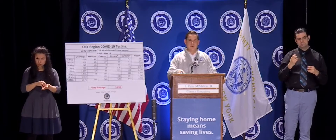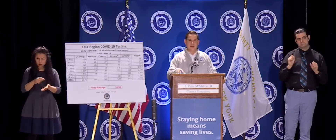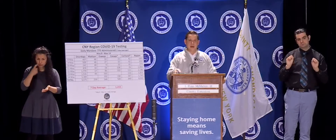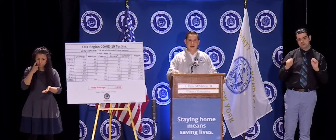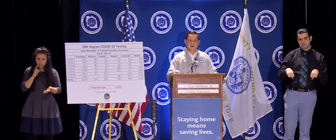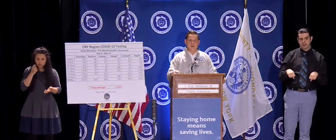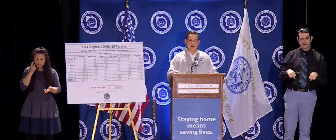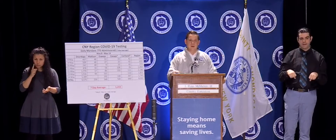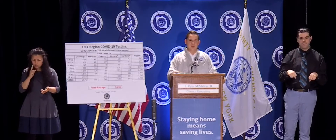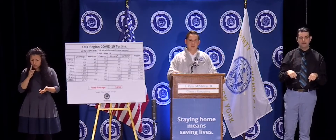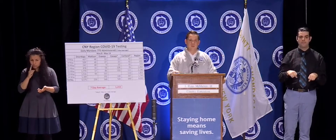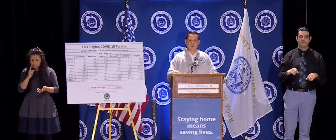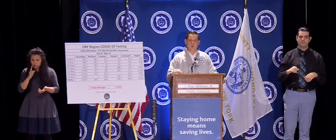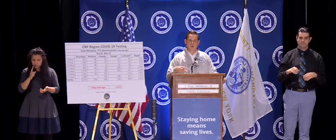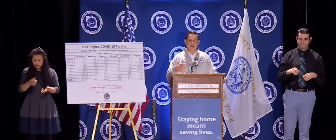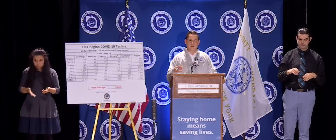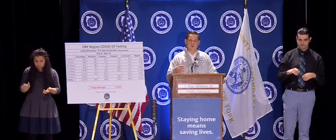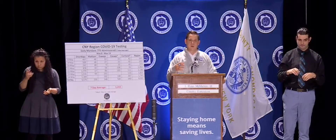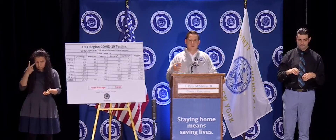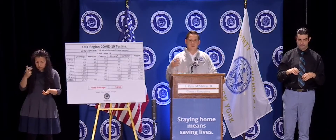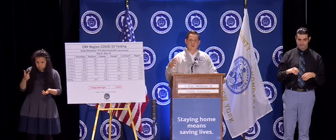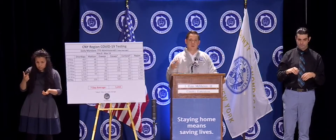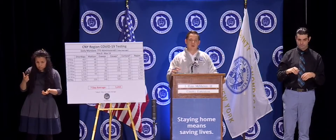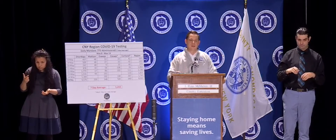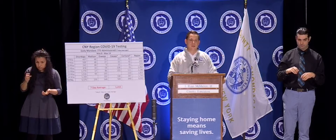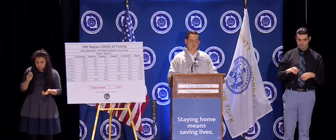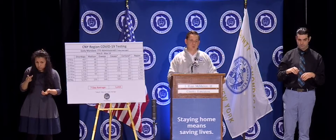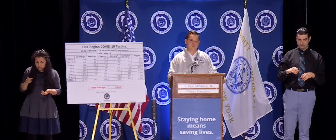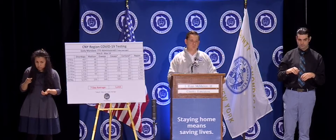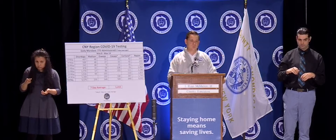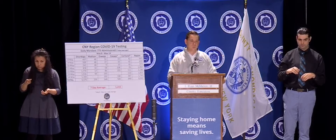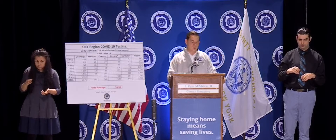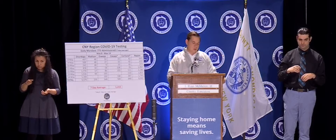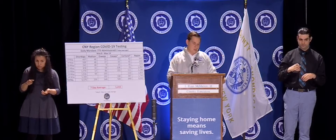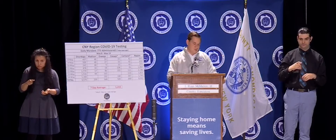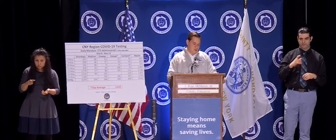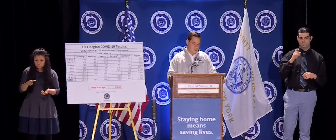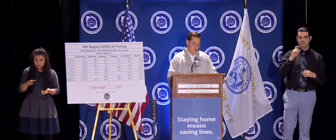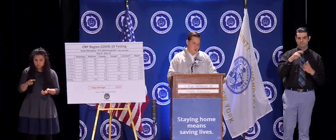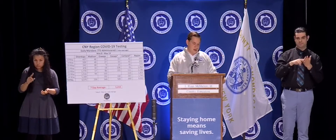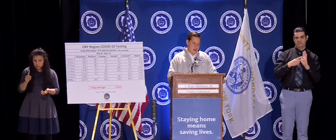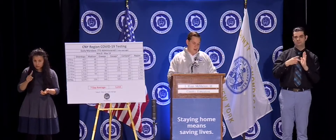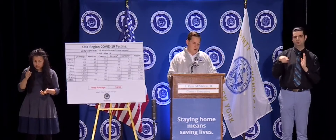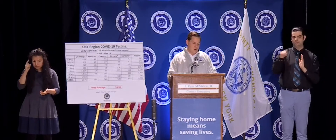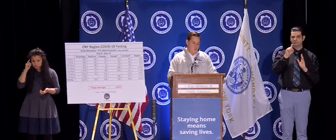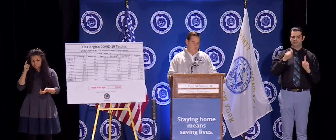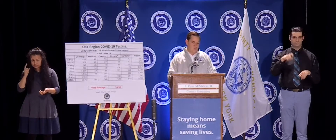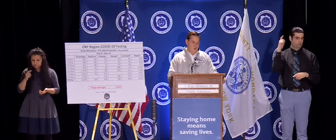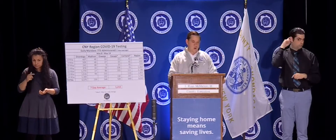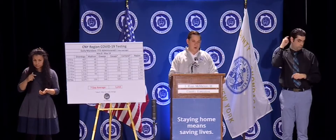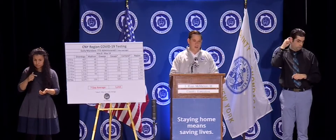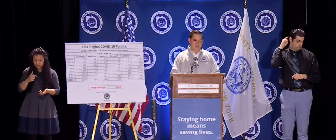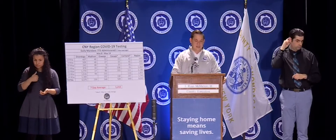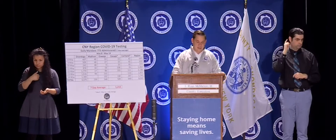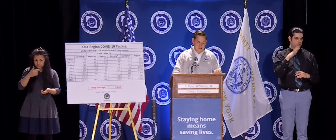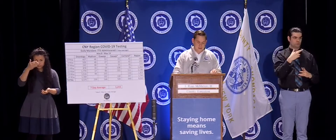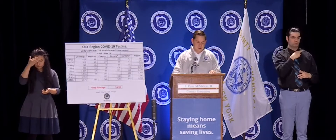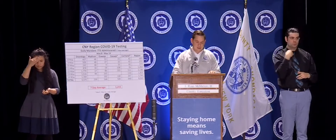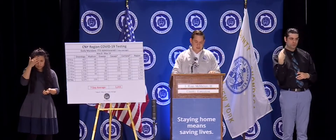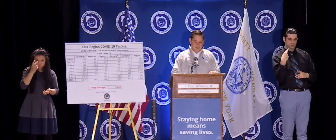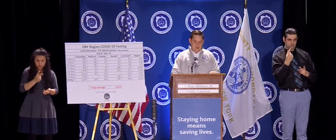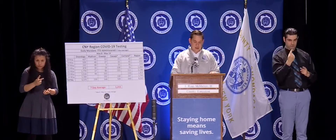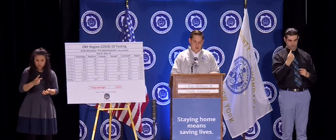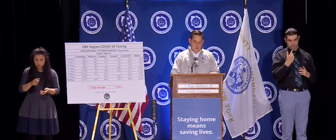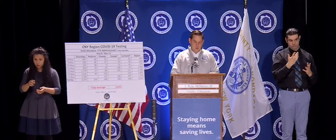seeing mom or dad brings more risk and whether it's the smart thing to do. And so I know for